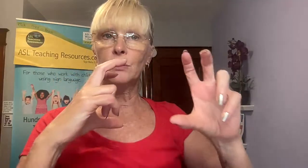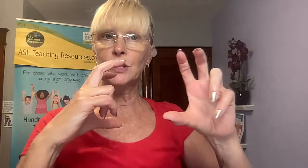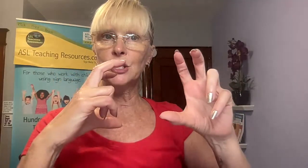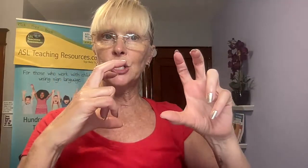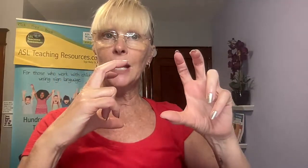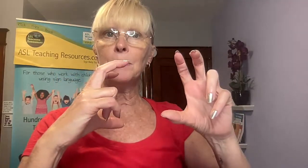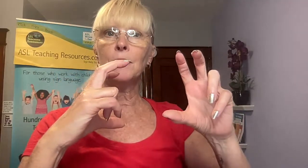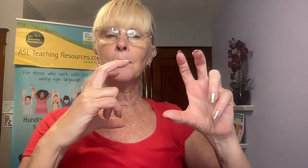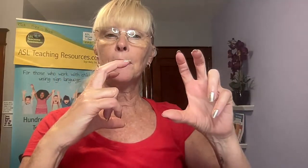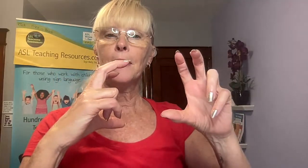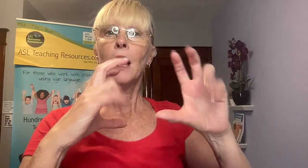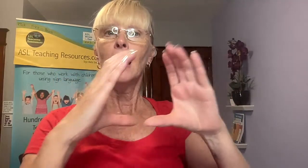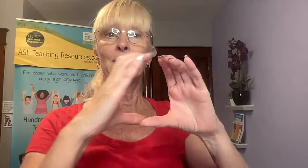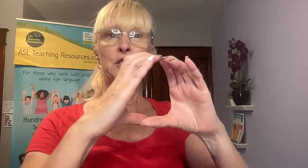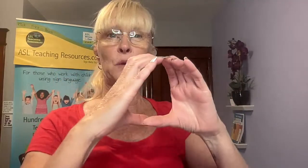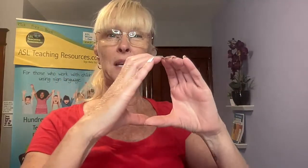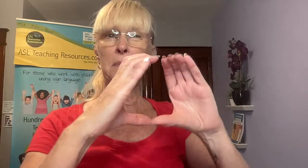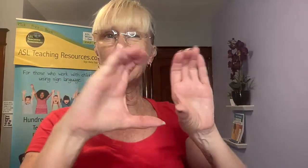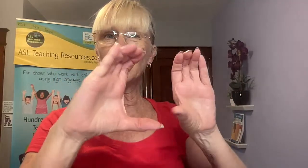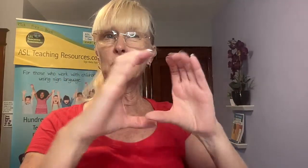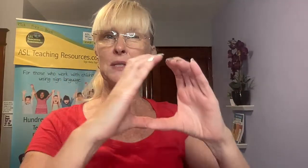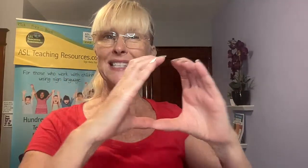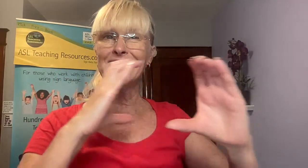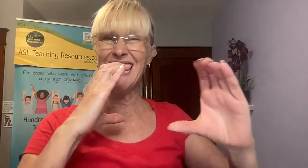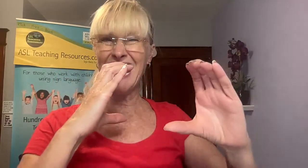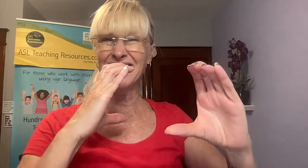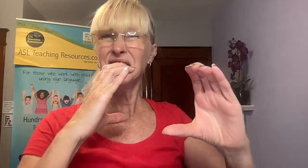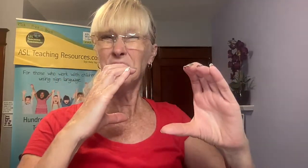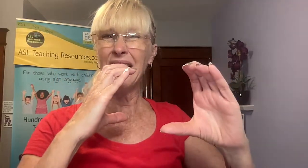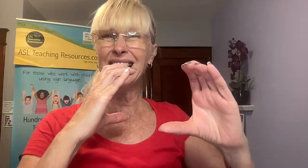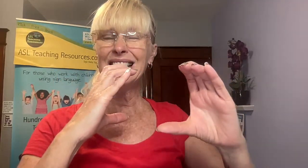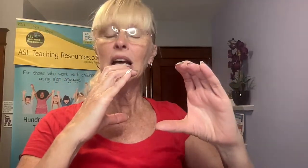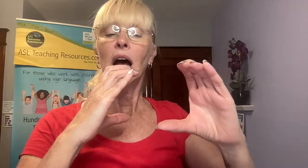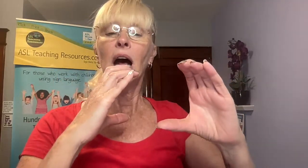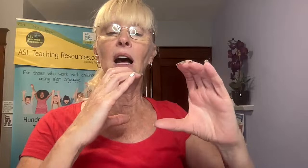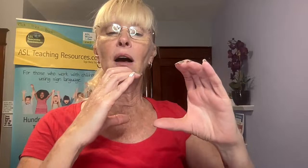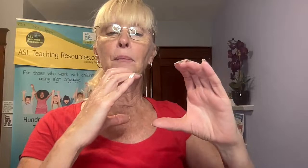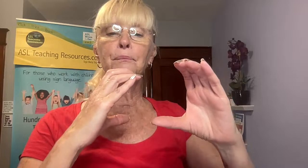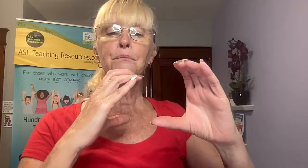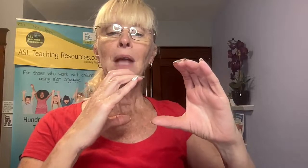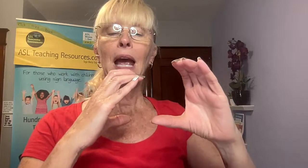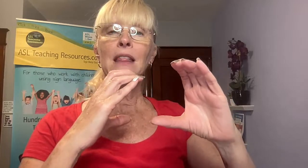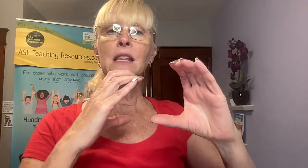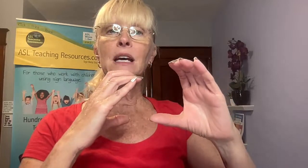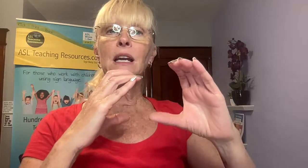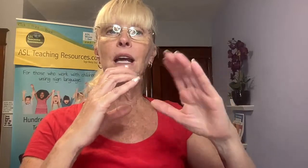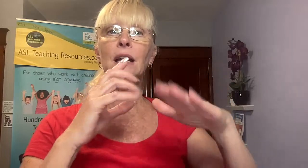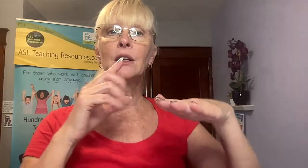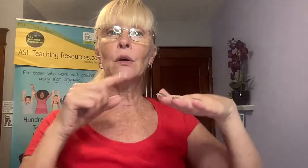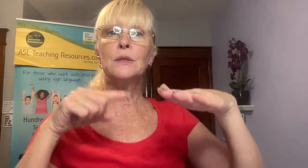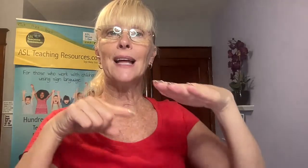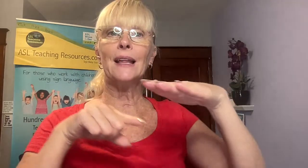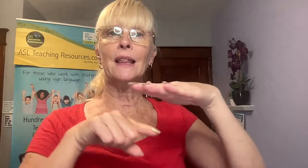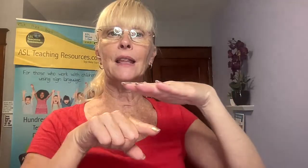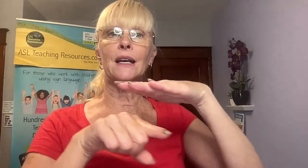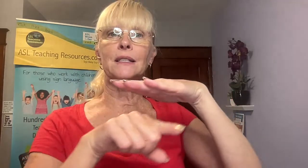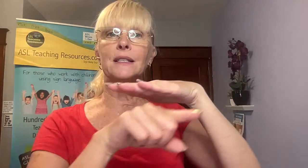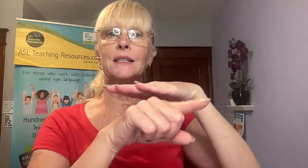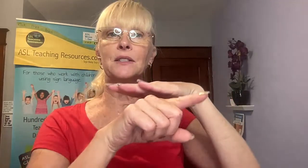the shape. If it's really big, you'll use the C hands, right? And then it goes like this. So